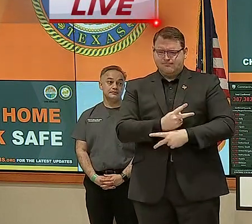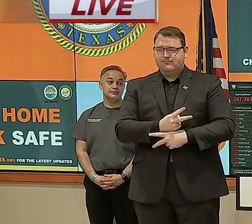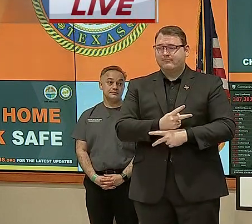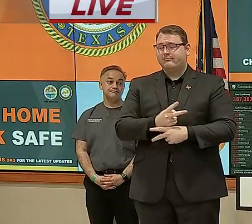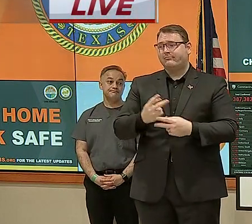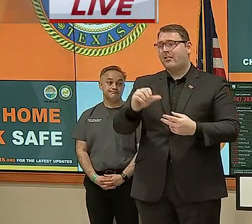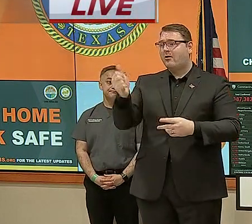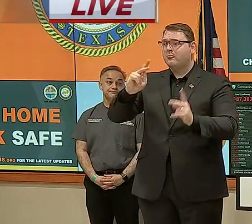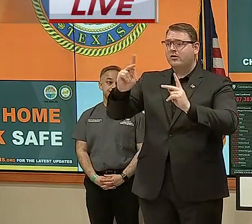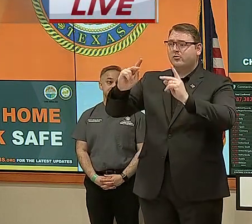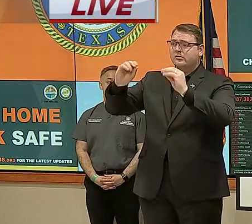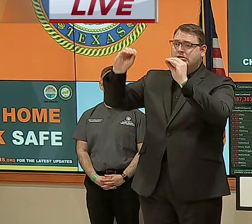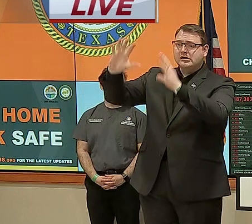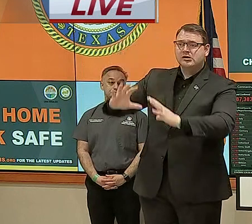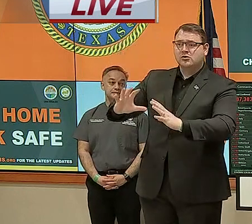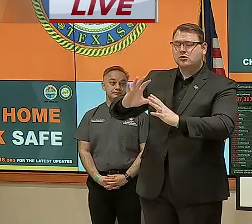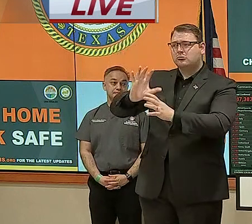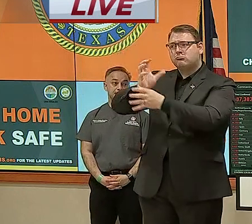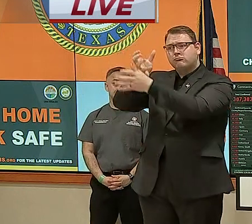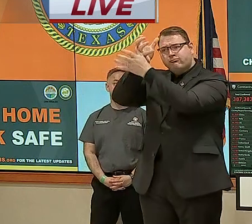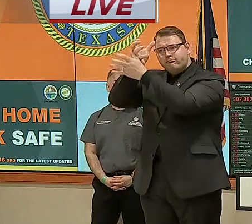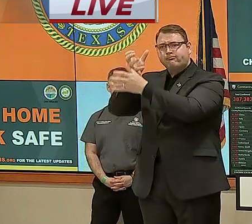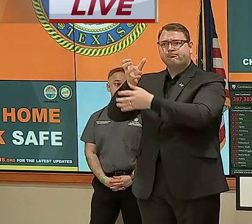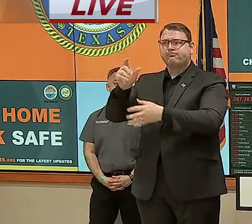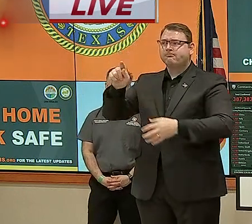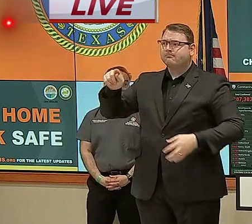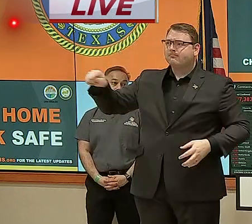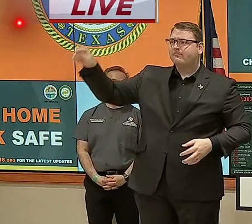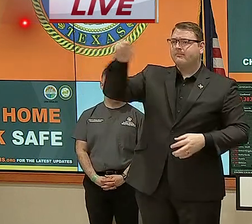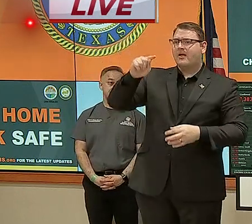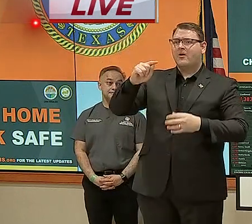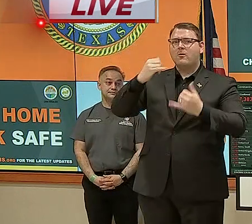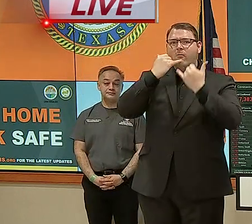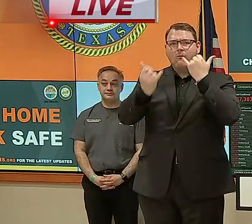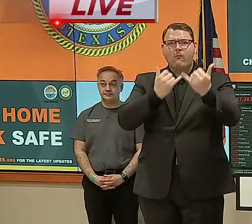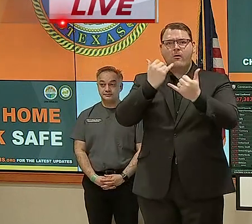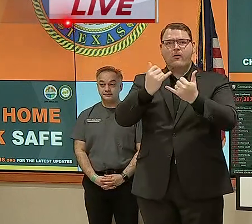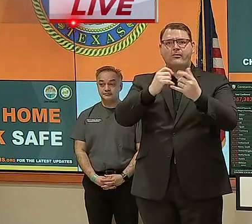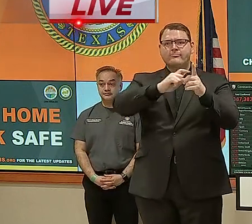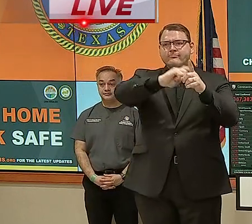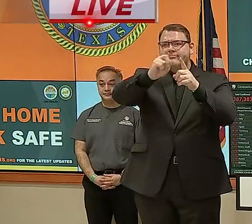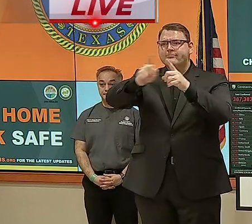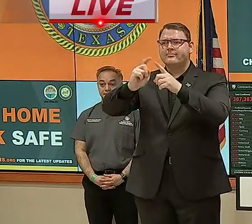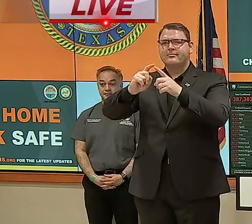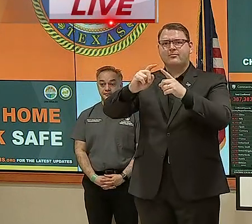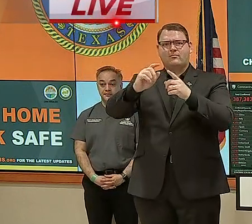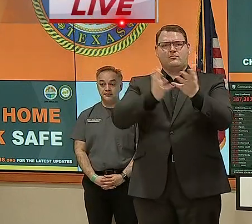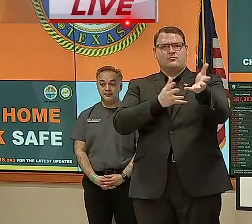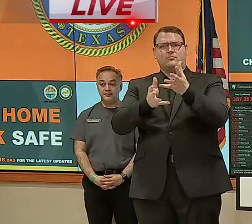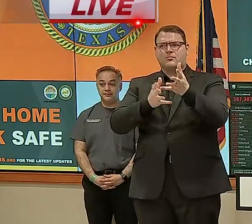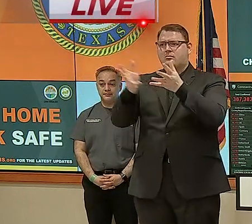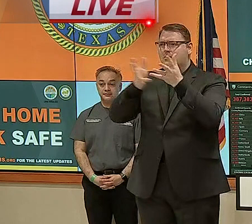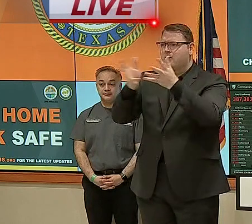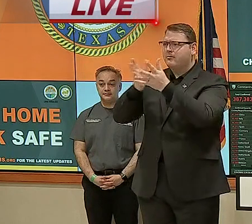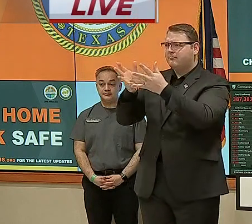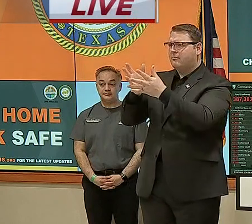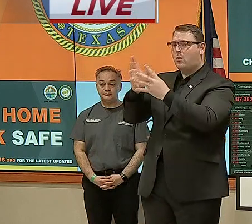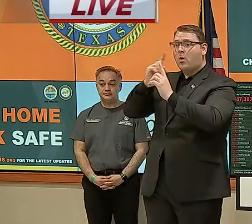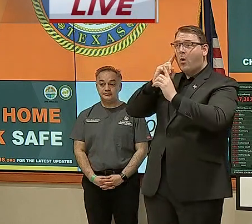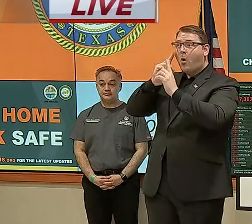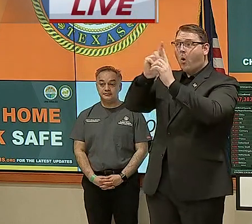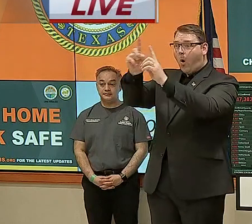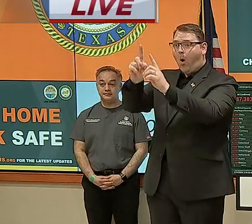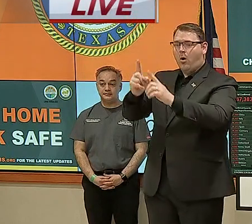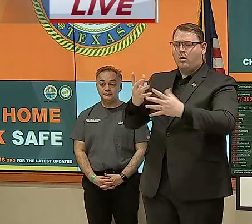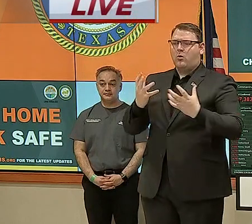phone with all kinds of jurisdictions to try and learn from what they're seeing, to try and do better. And that's the challenge that will